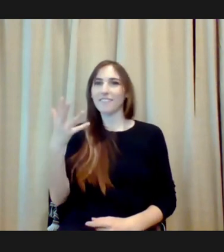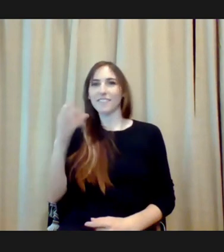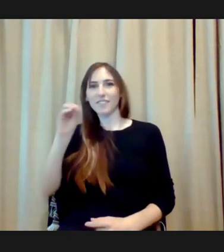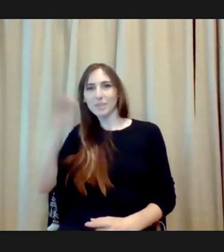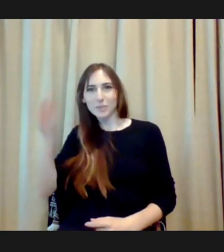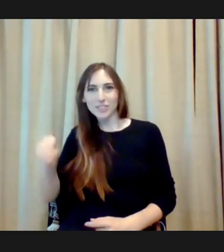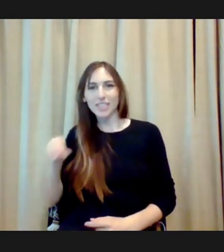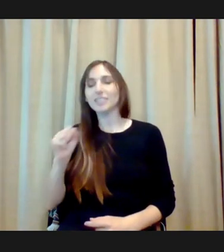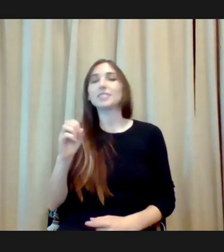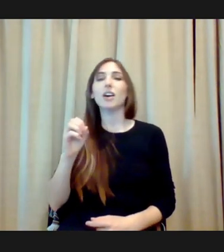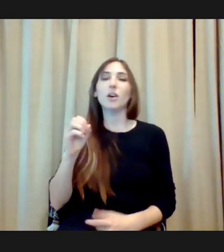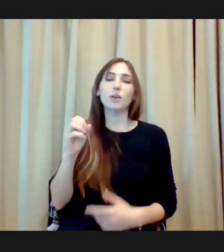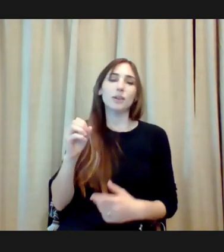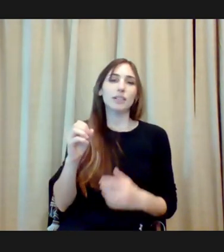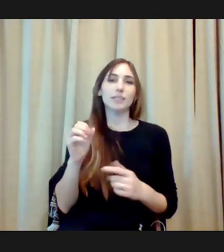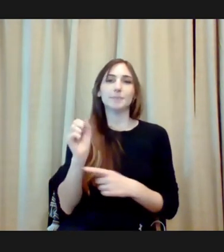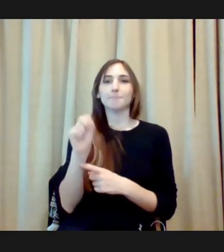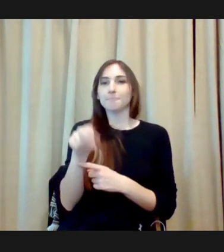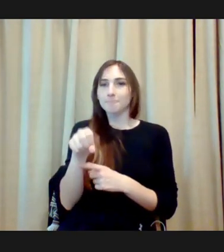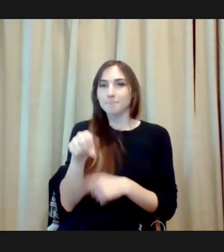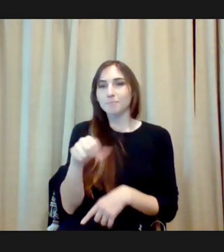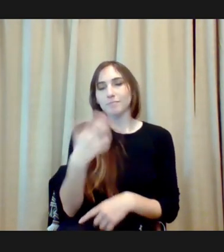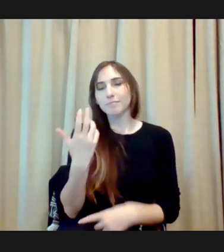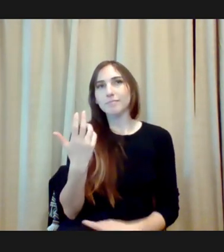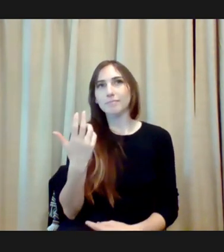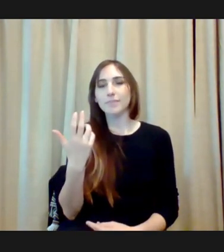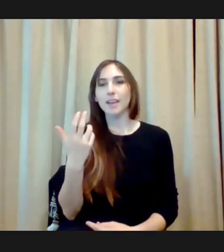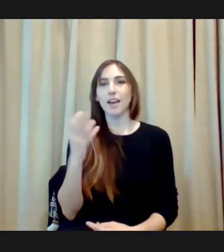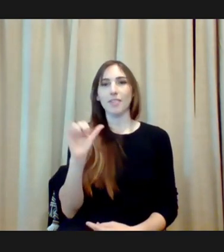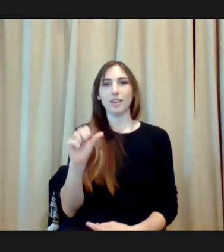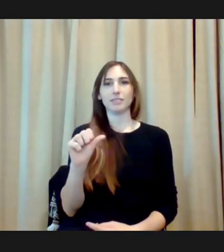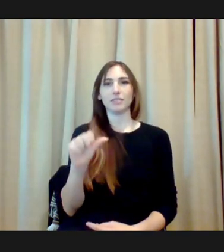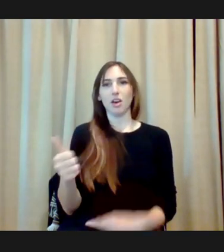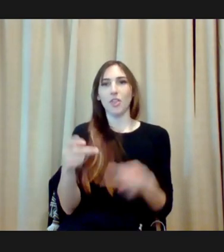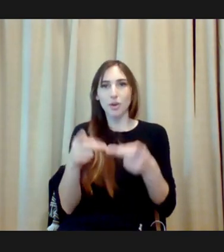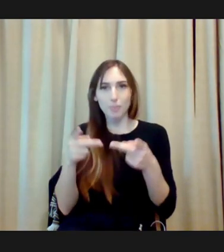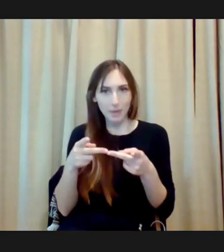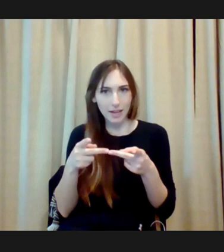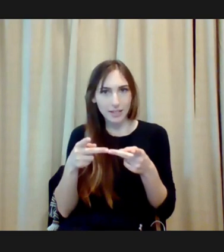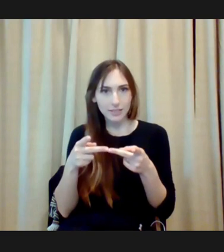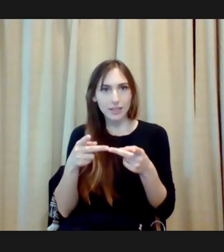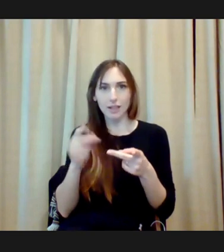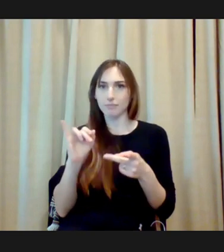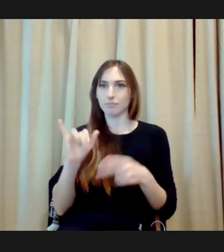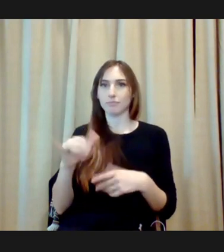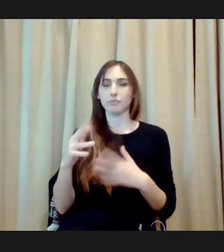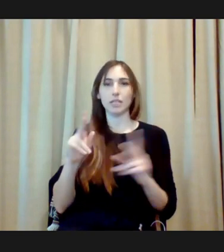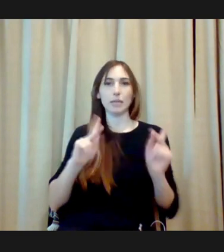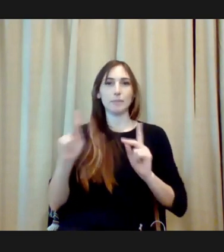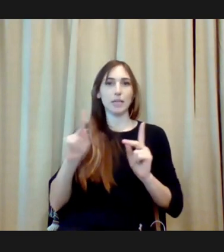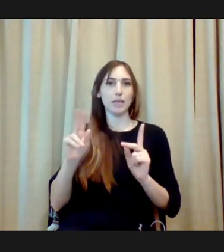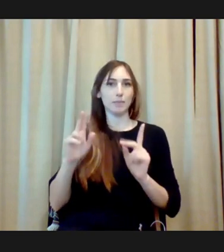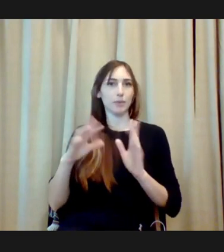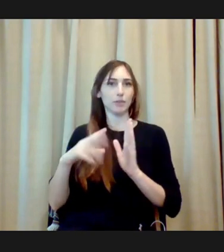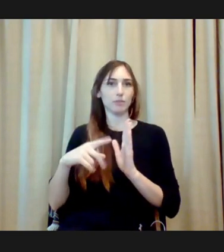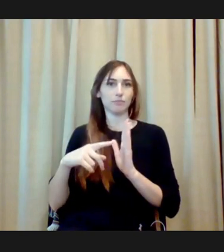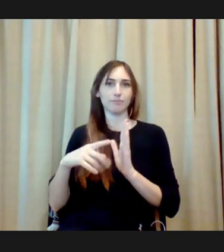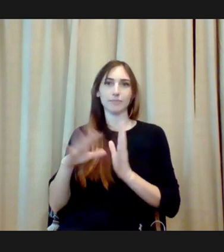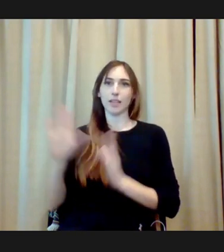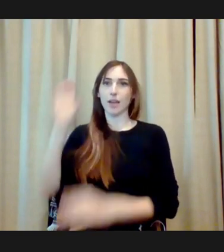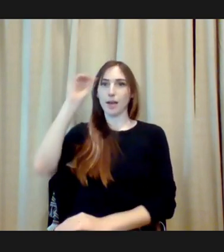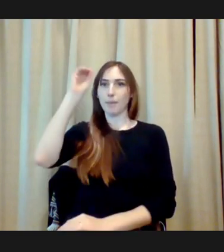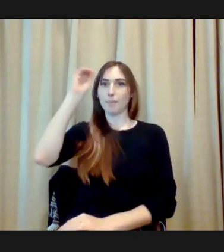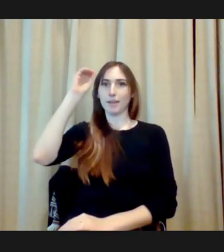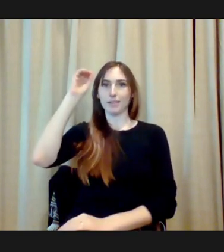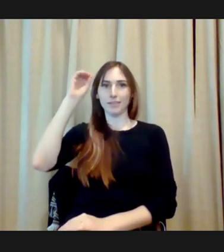So, and that's actually another case where what the poll showed didn't come out the same way in